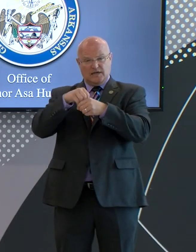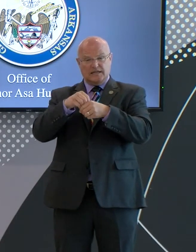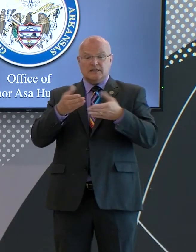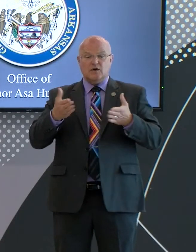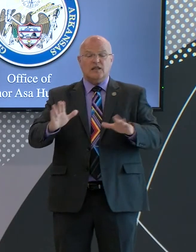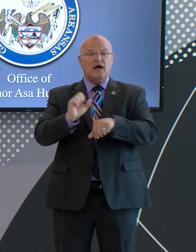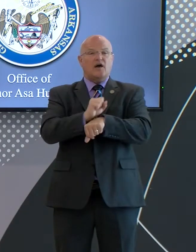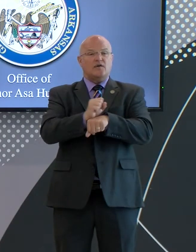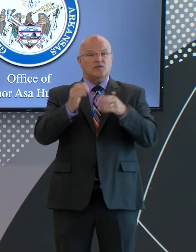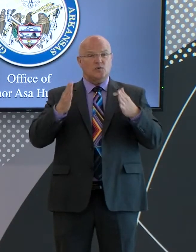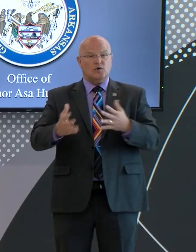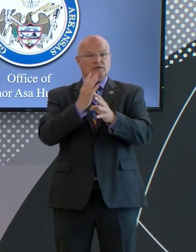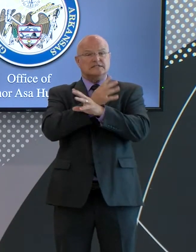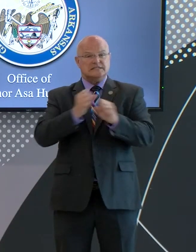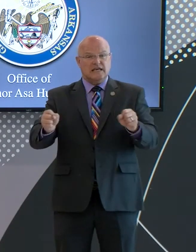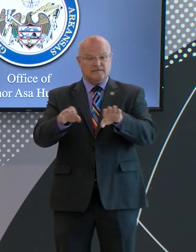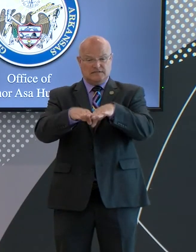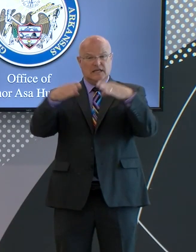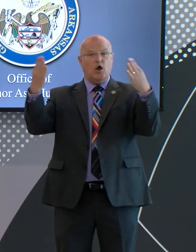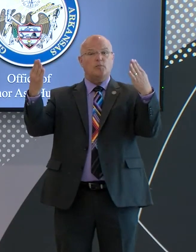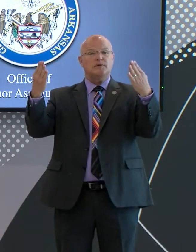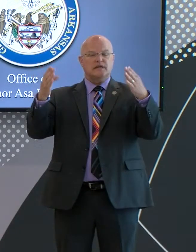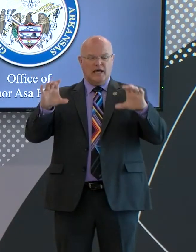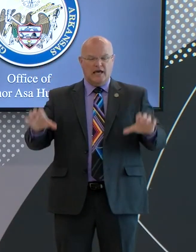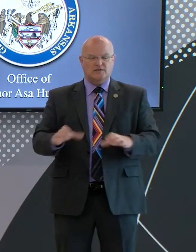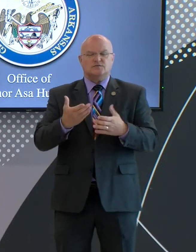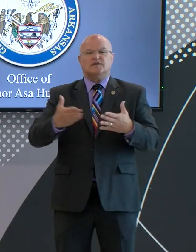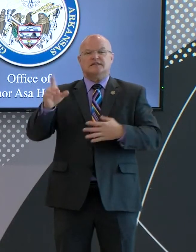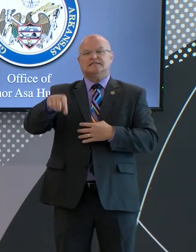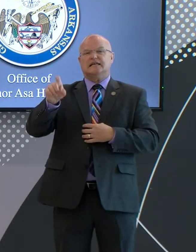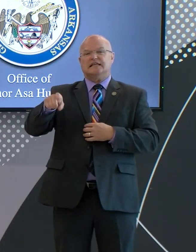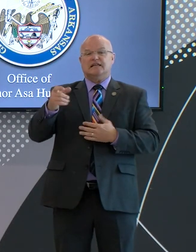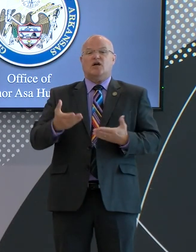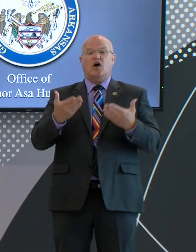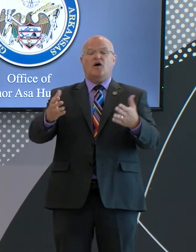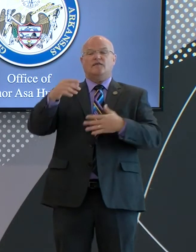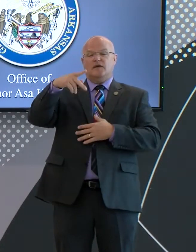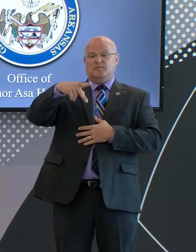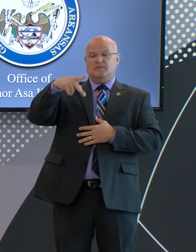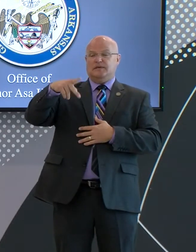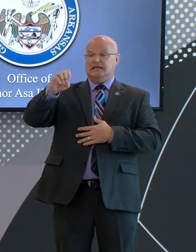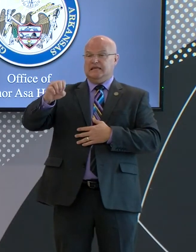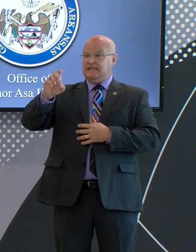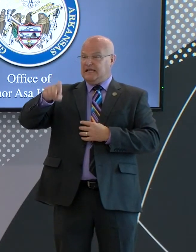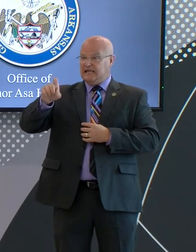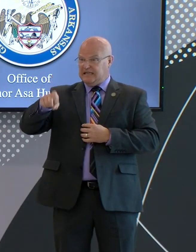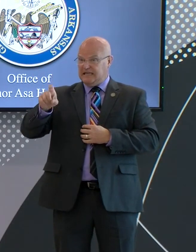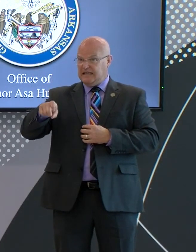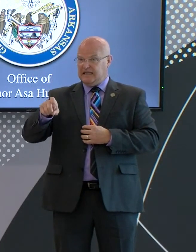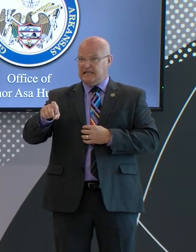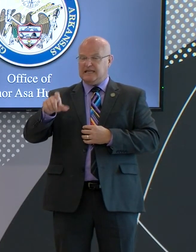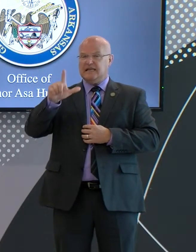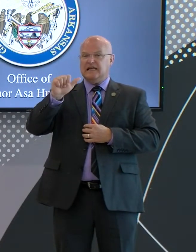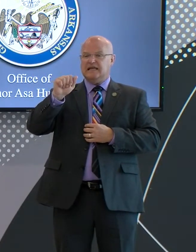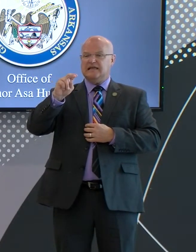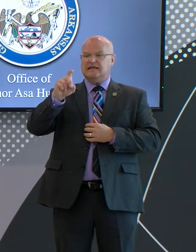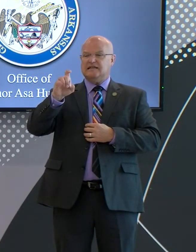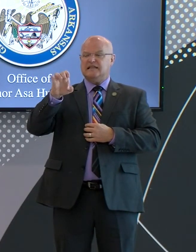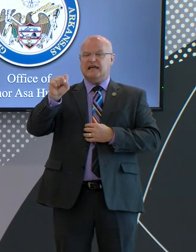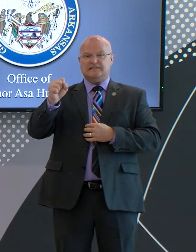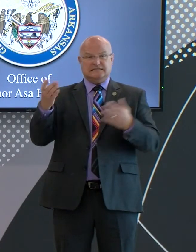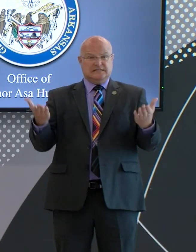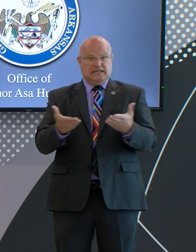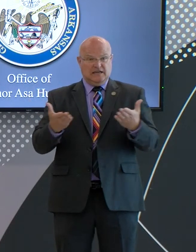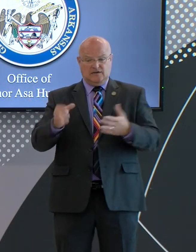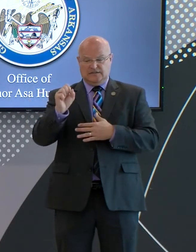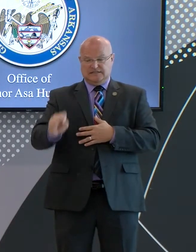to safely still stay open, do the things that they need, offer them the PPE that they need. A company like Lanxess right here in South Arkansas,